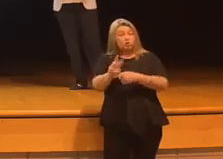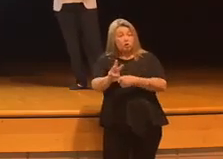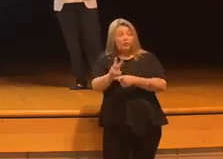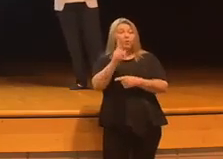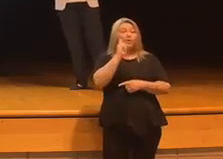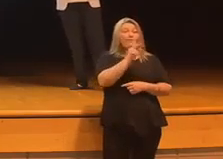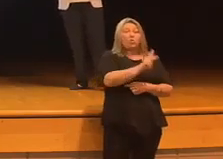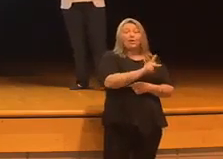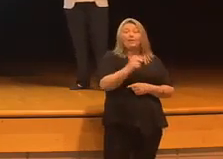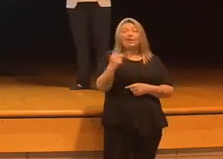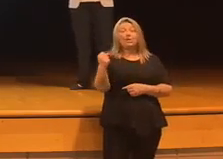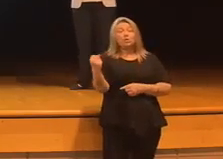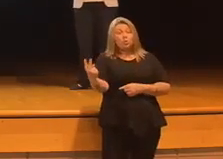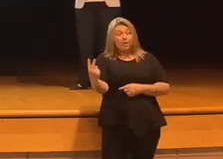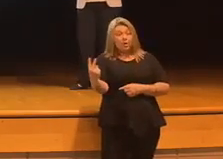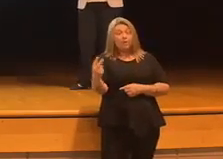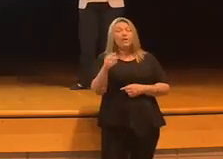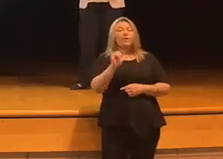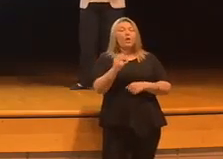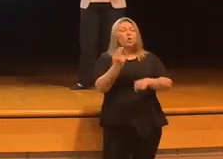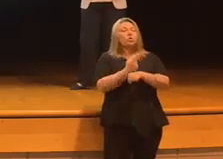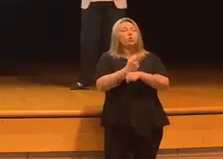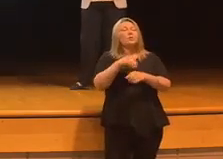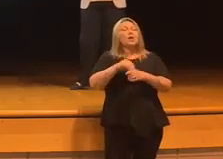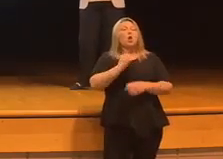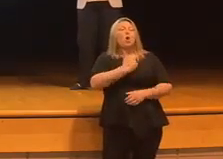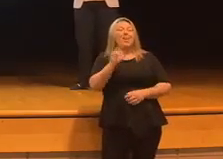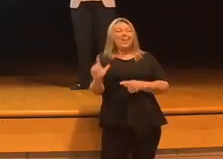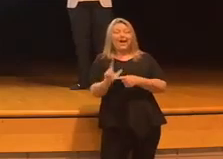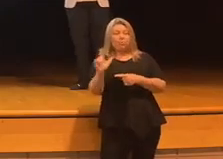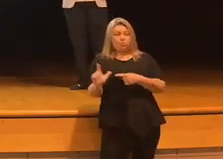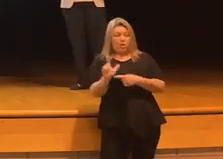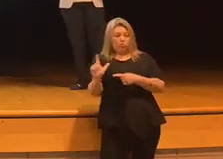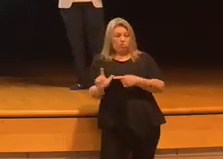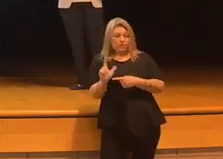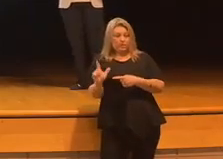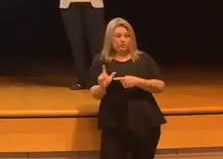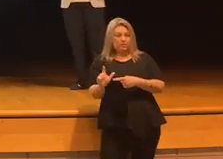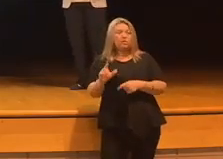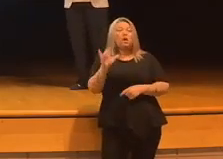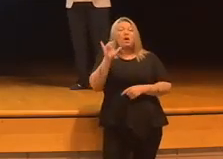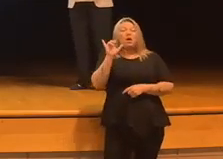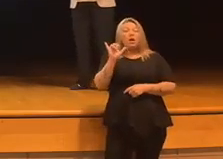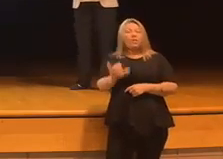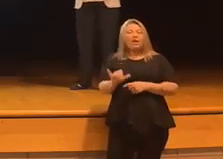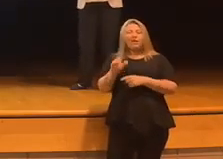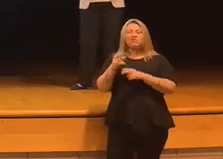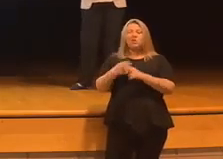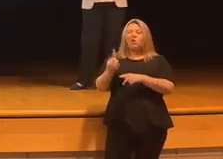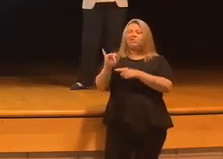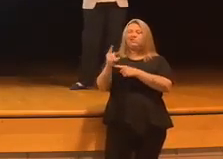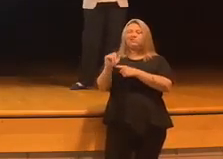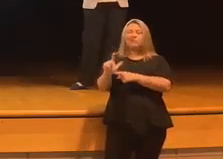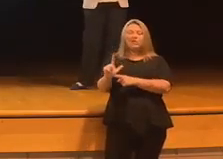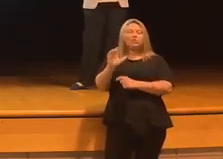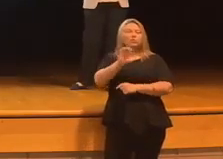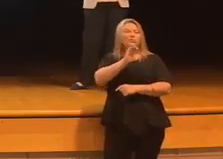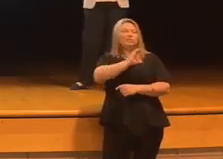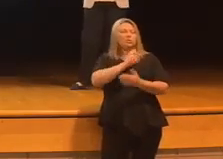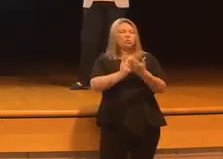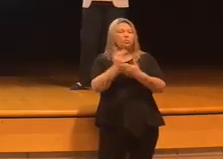K-12. Mainly it is used in our media centers, and this is a digital citizenship program. Our